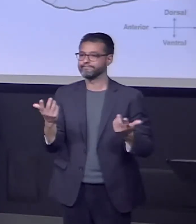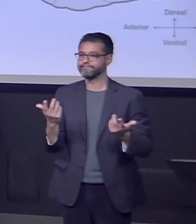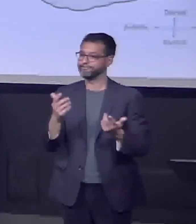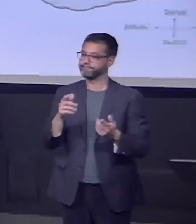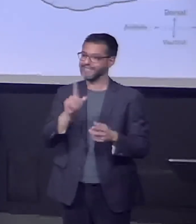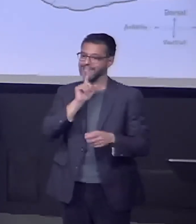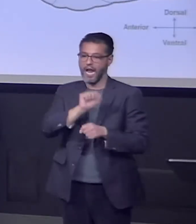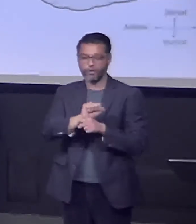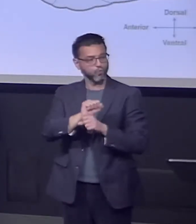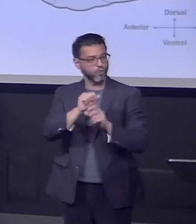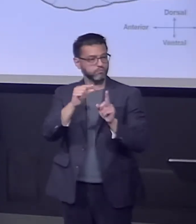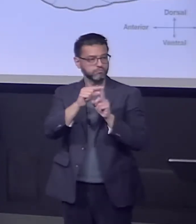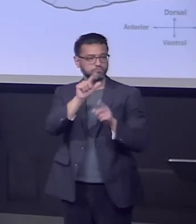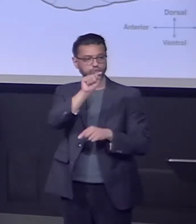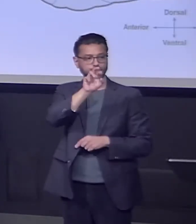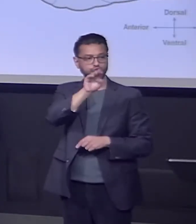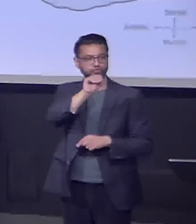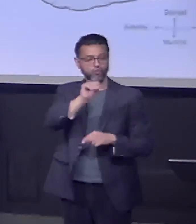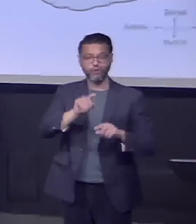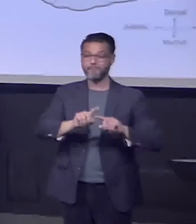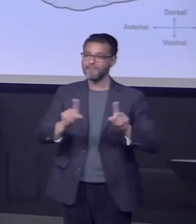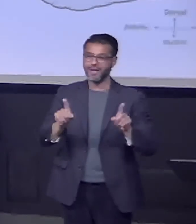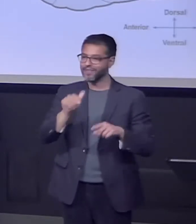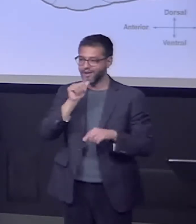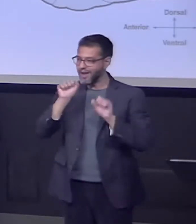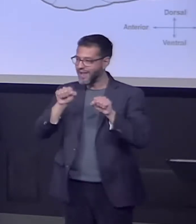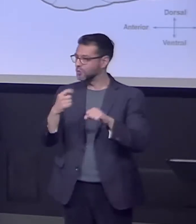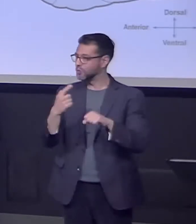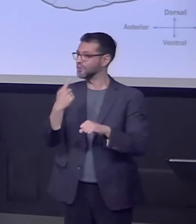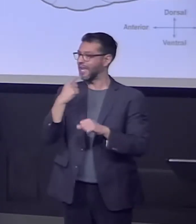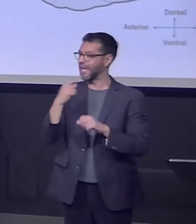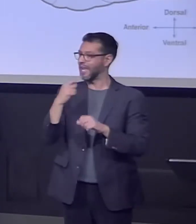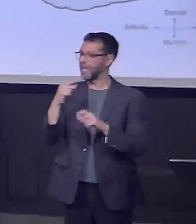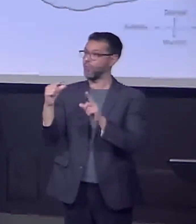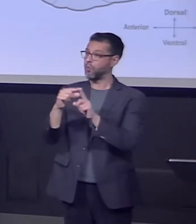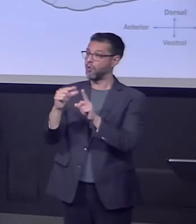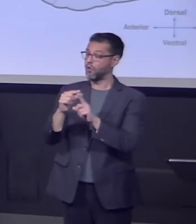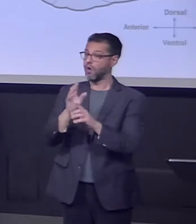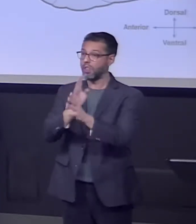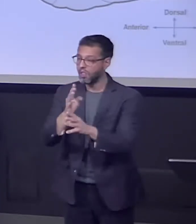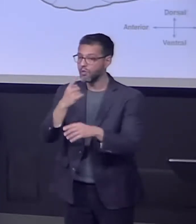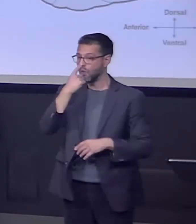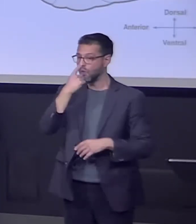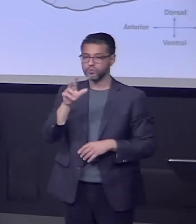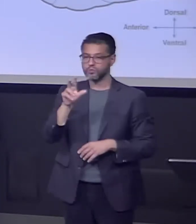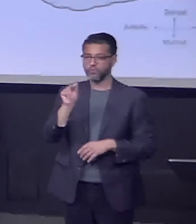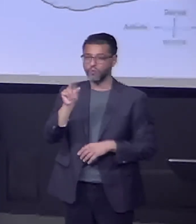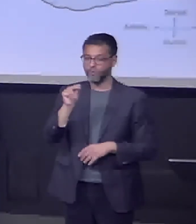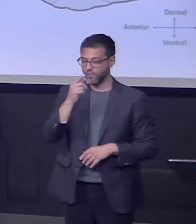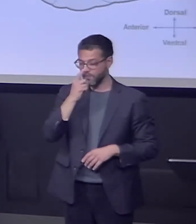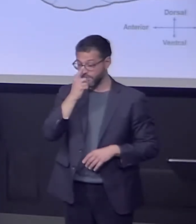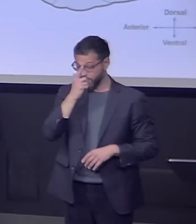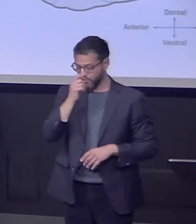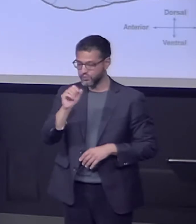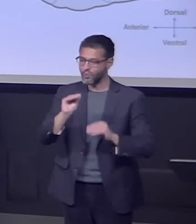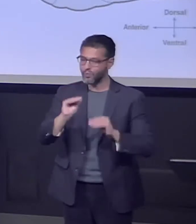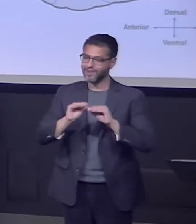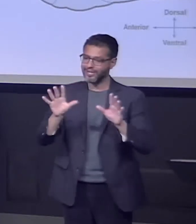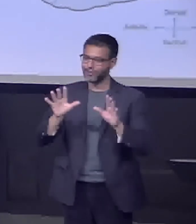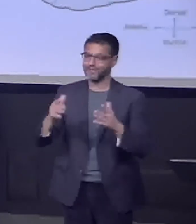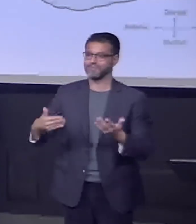term, but they will not be able to say the word nose. So there is clearly the sensory information